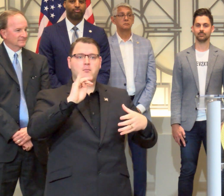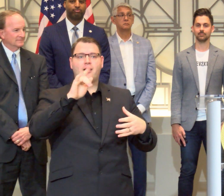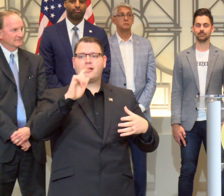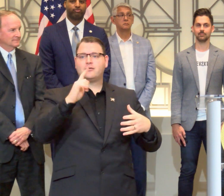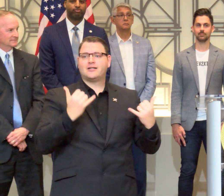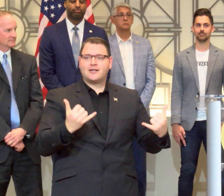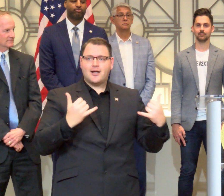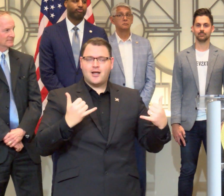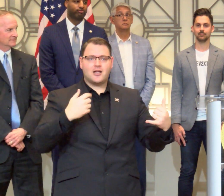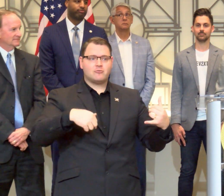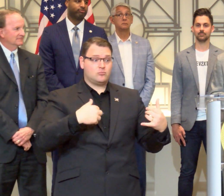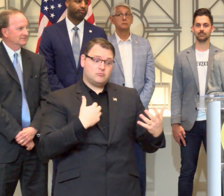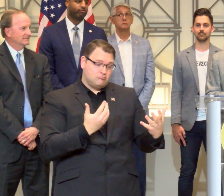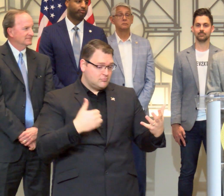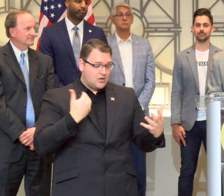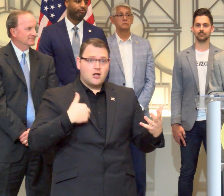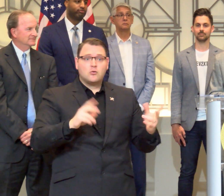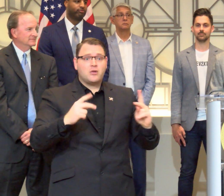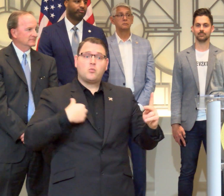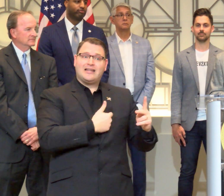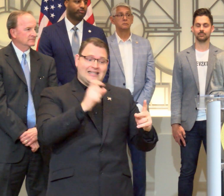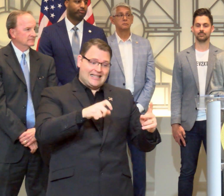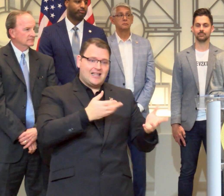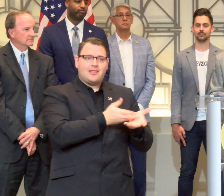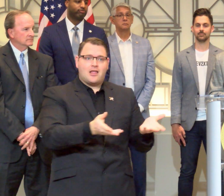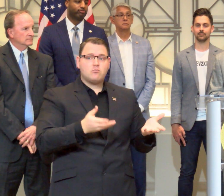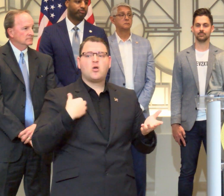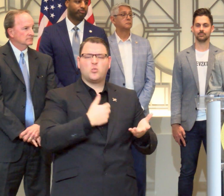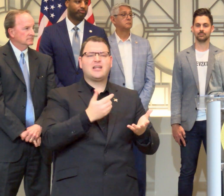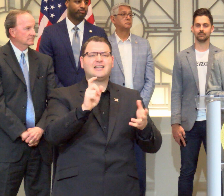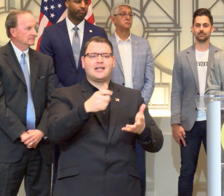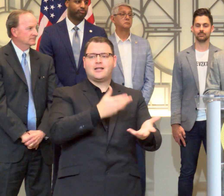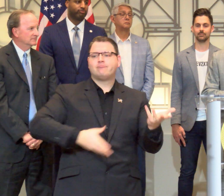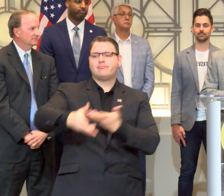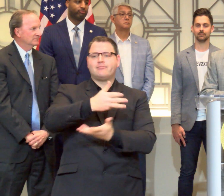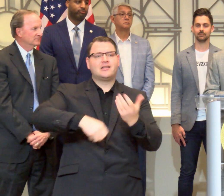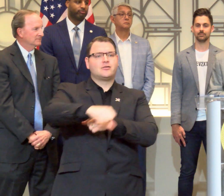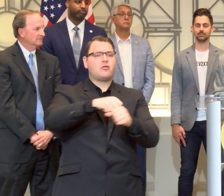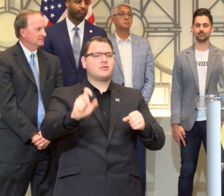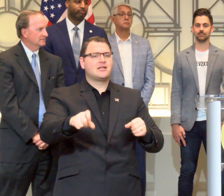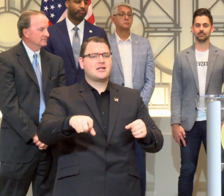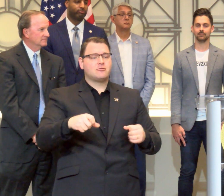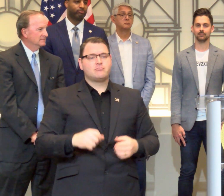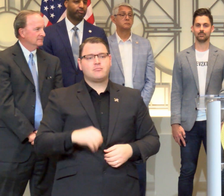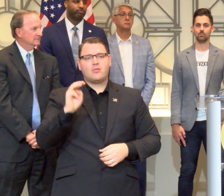because we need them. Quite frankly, we need each other. Mayor Pro Tem, Councilmember Robert Gallegos, he's a little